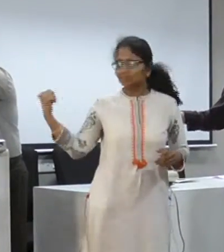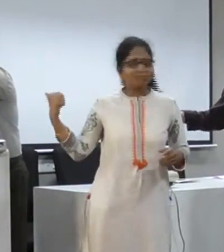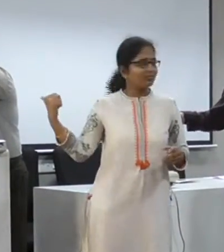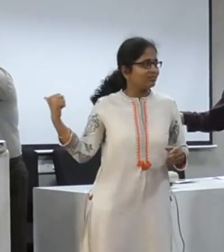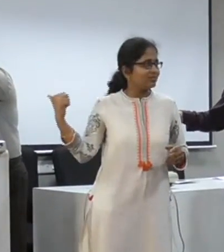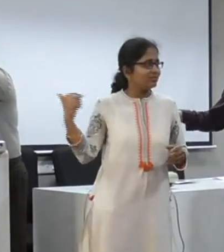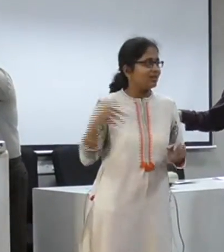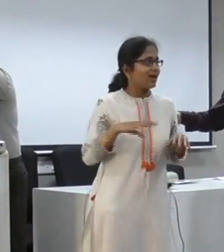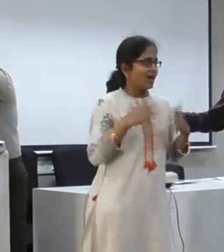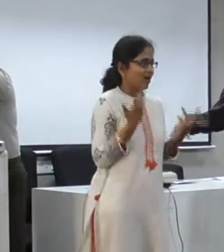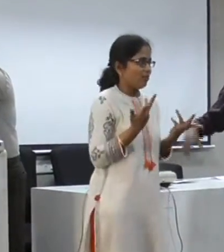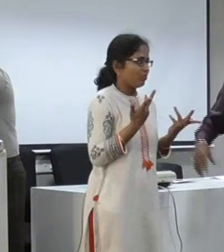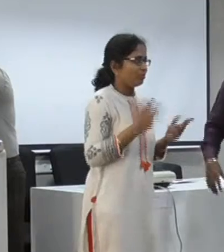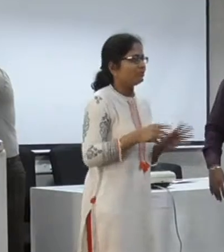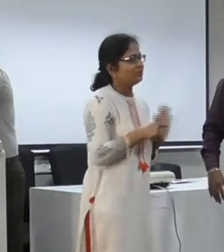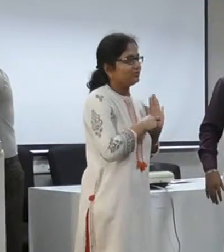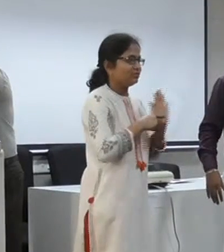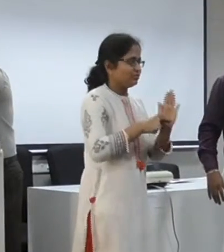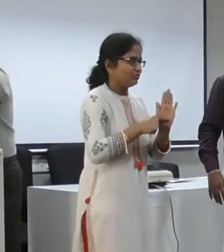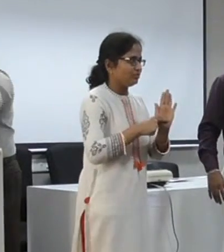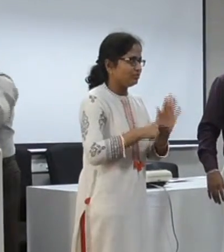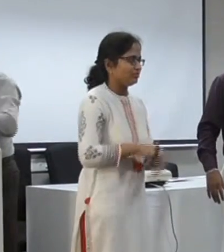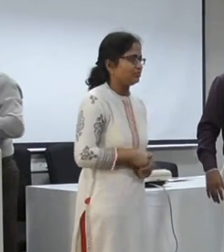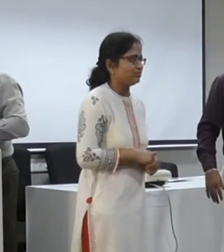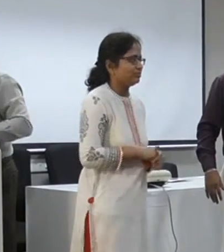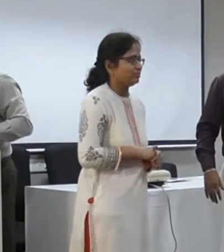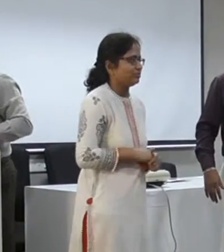balloting unit and control unit.